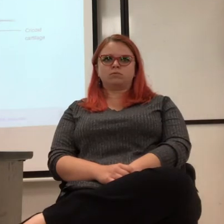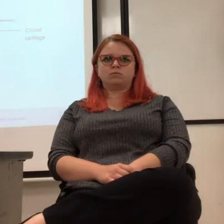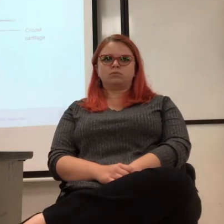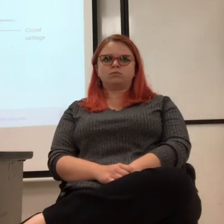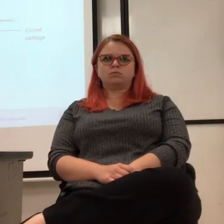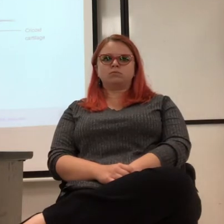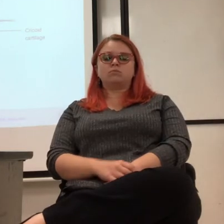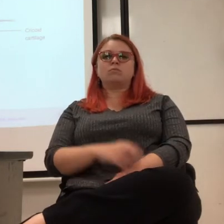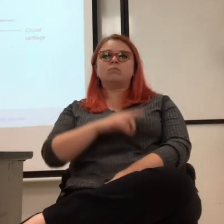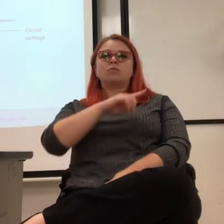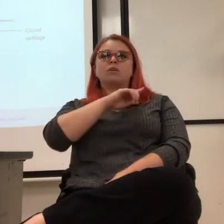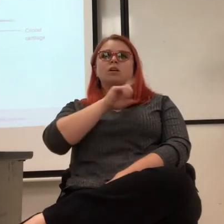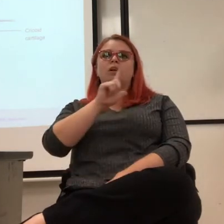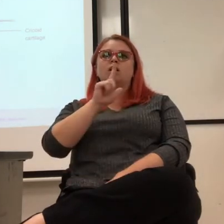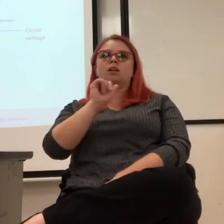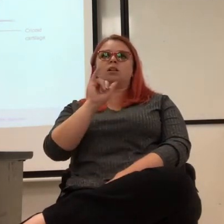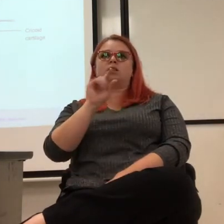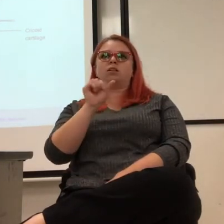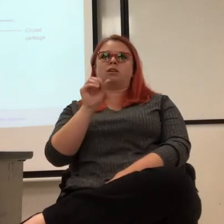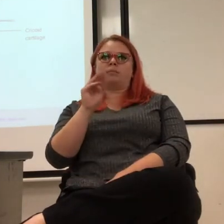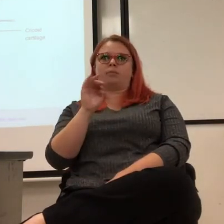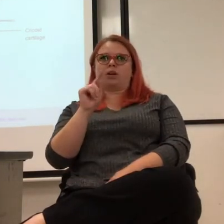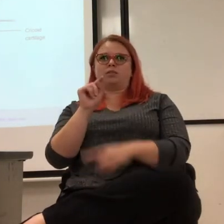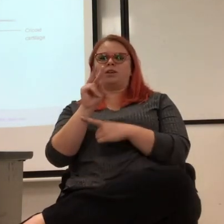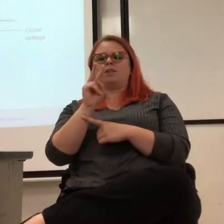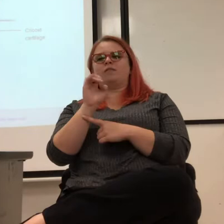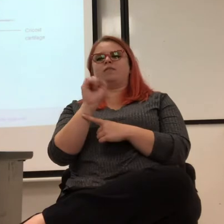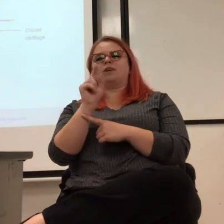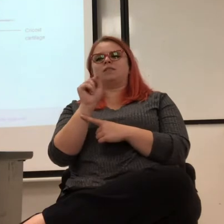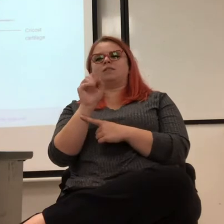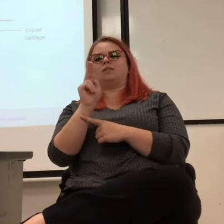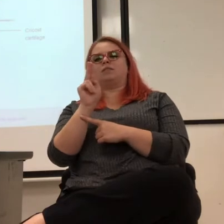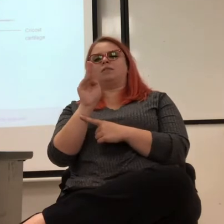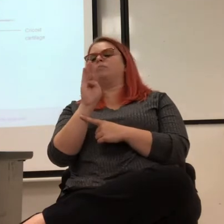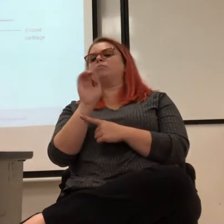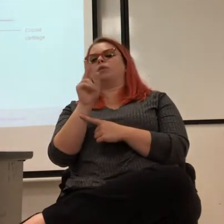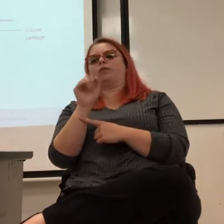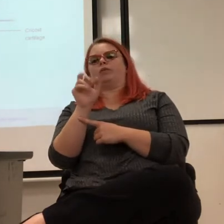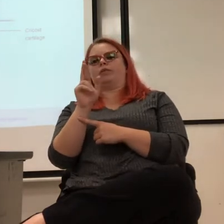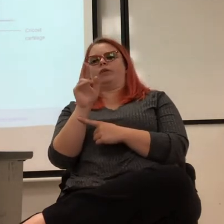Now this ligament, the vestibular ligament,